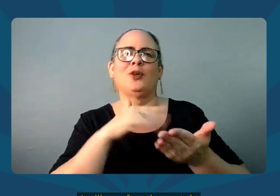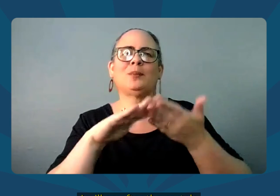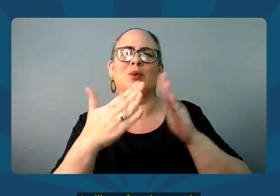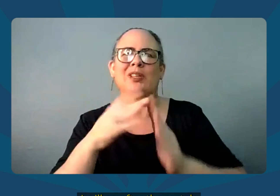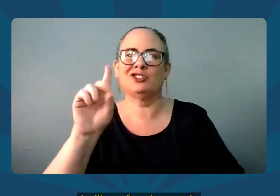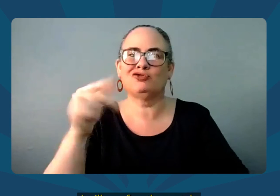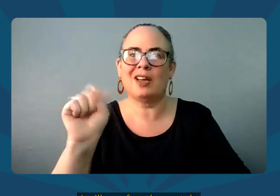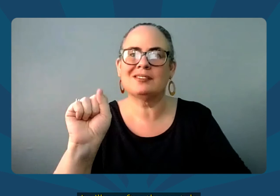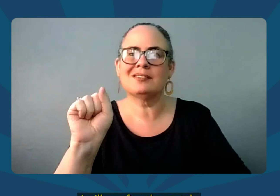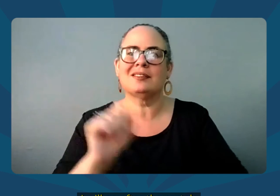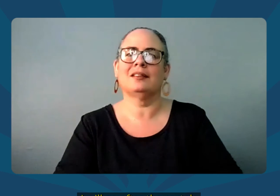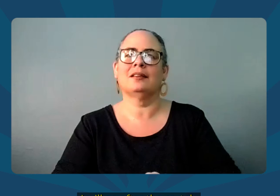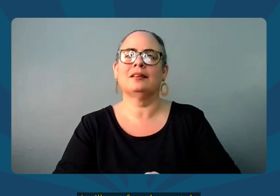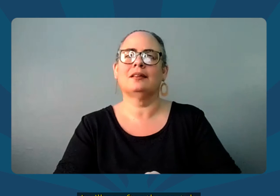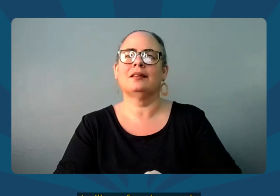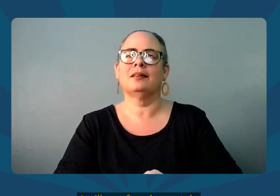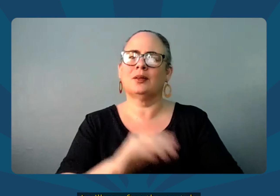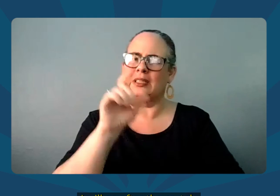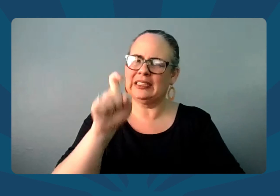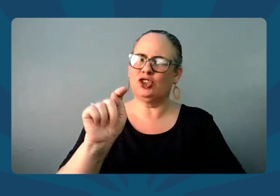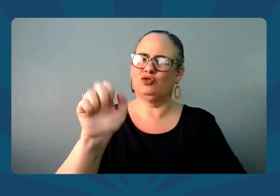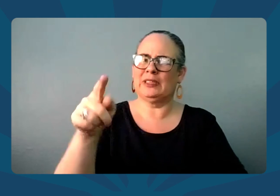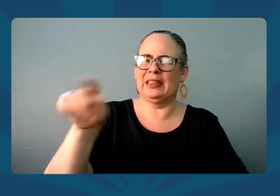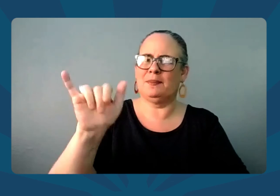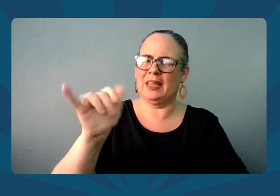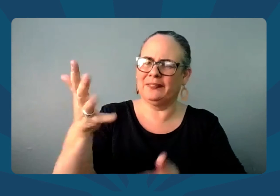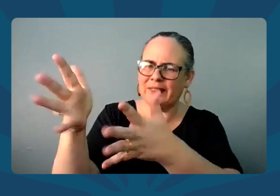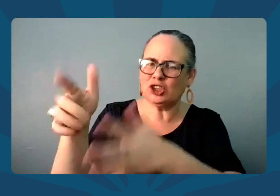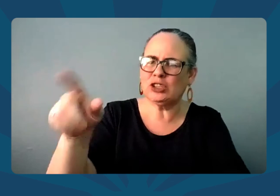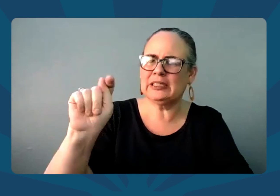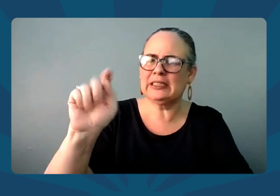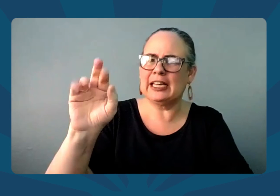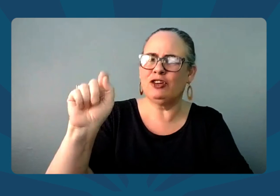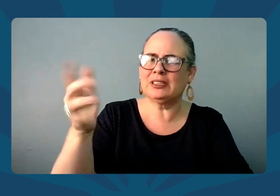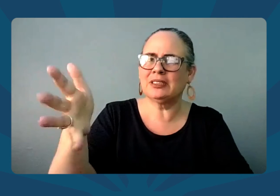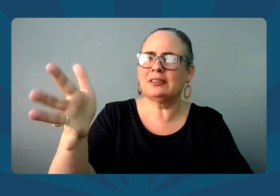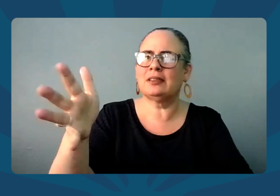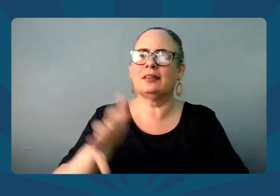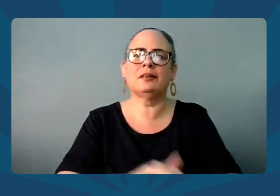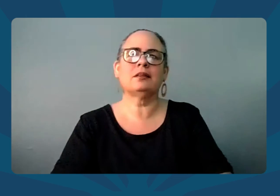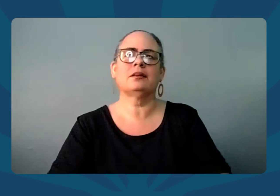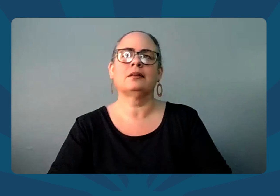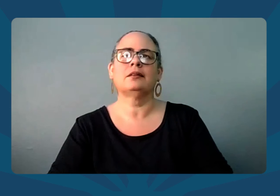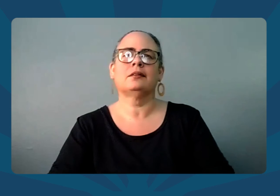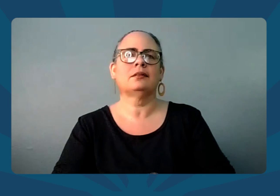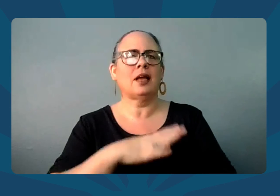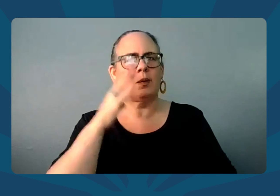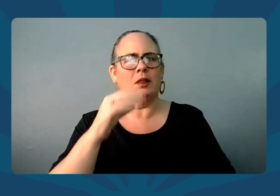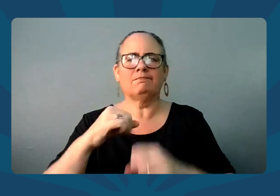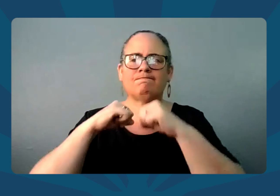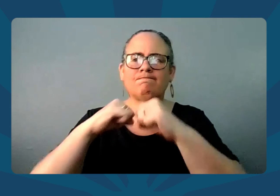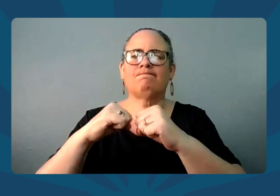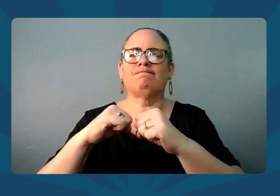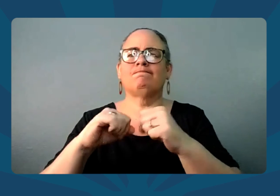I will go after the cartels that are importing drugs into our communities, treating them as the terrorists they are.